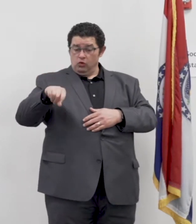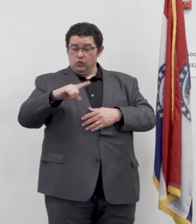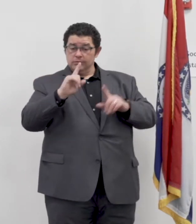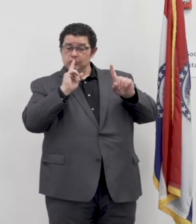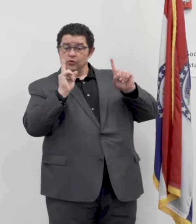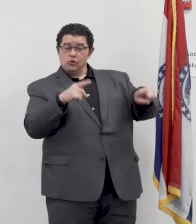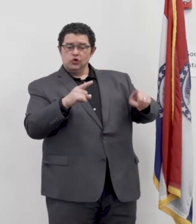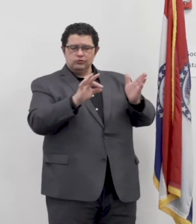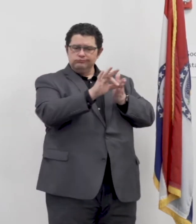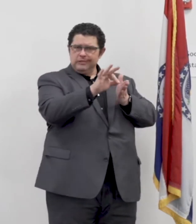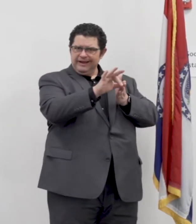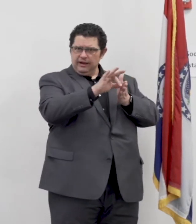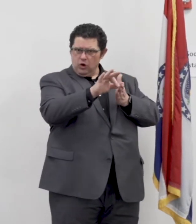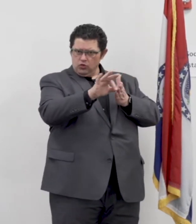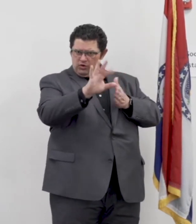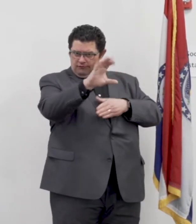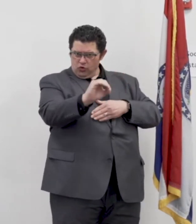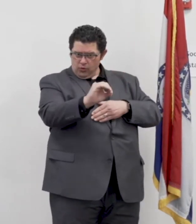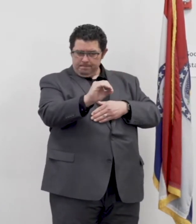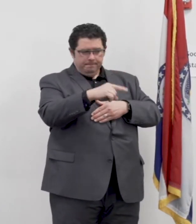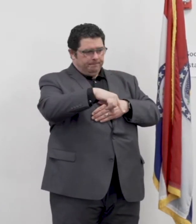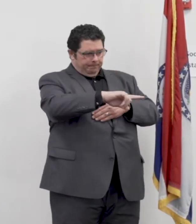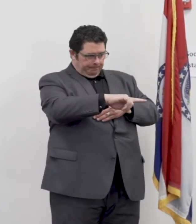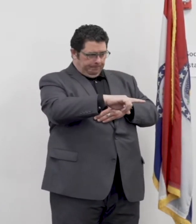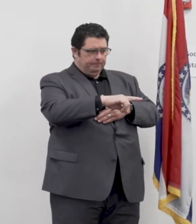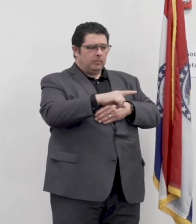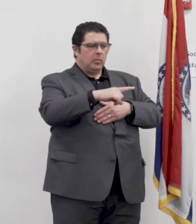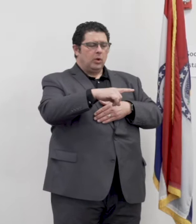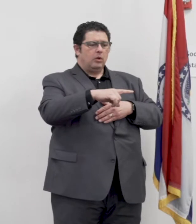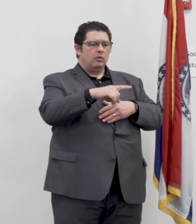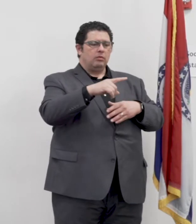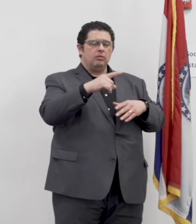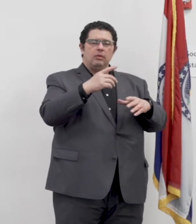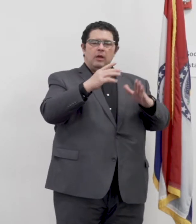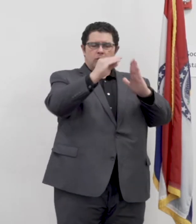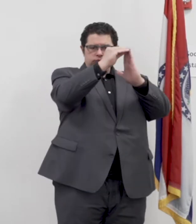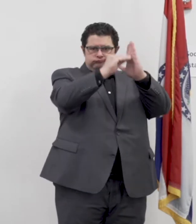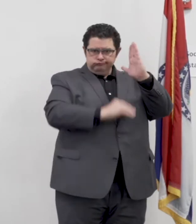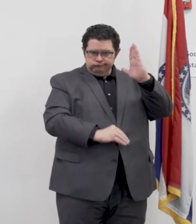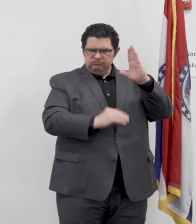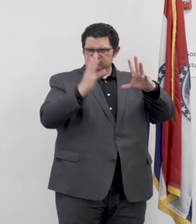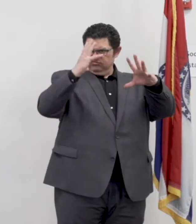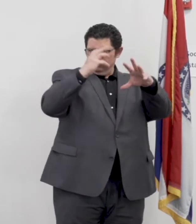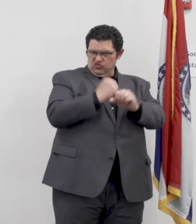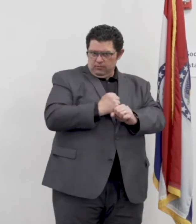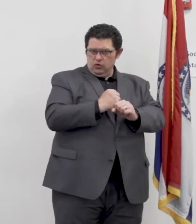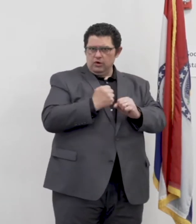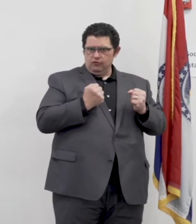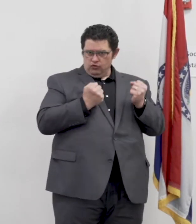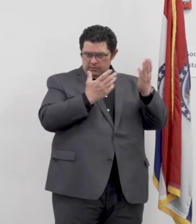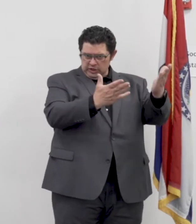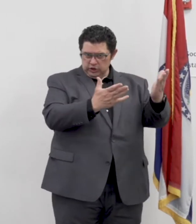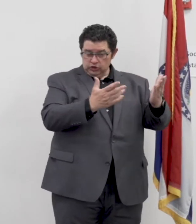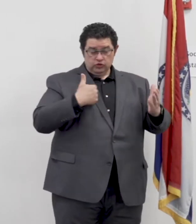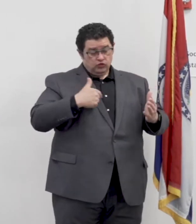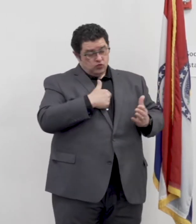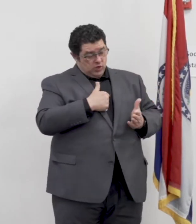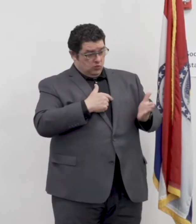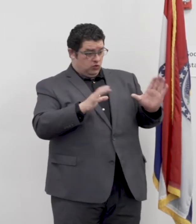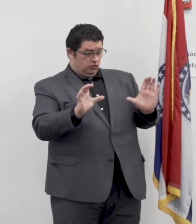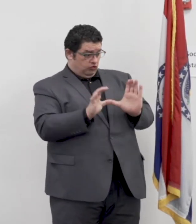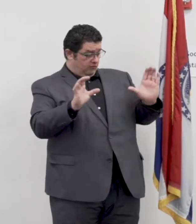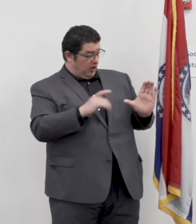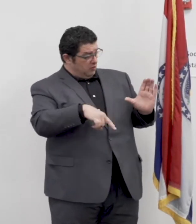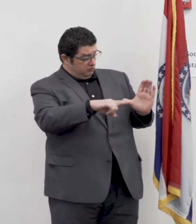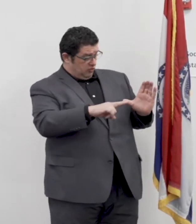that we will identify, who will make a summary of these recommendations and will certify that they are in compliance with the